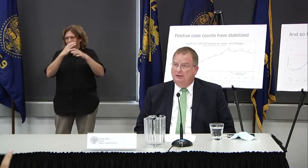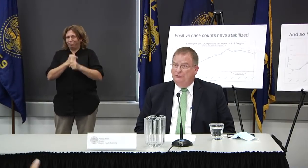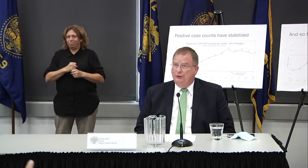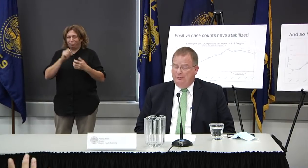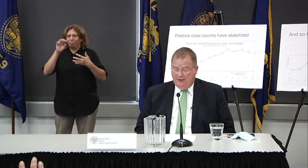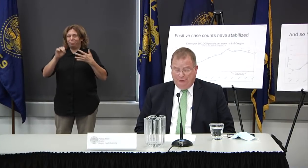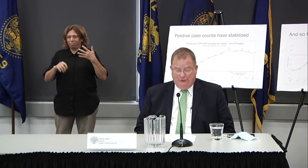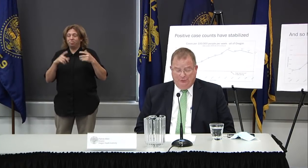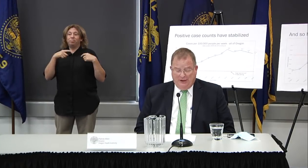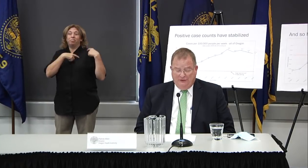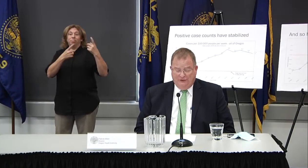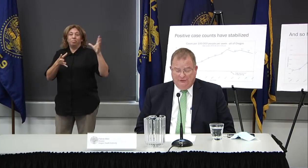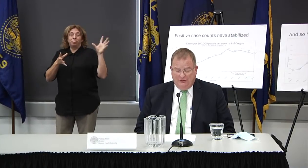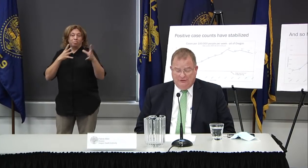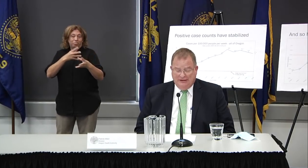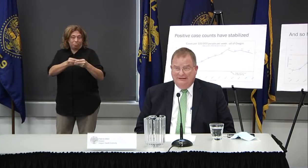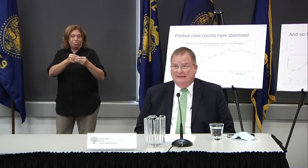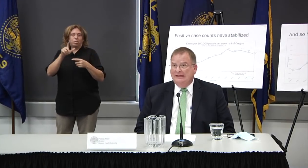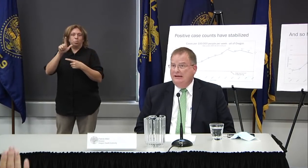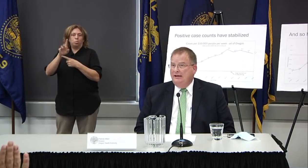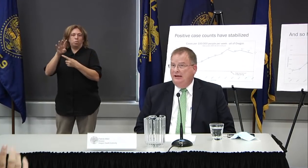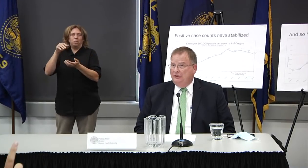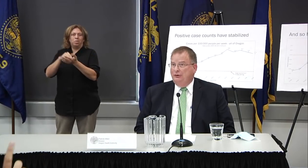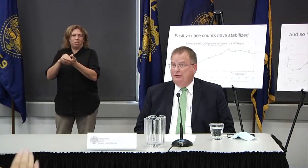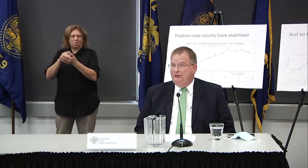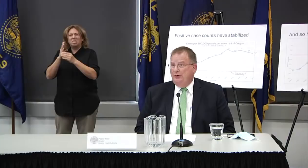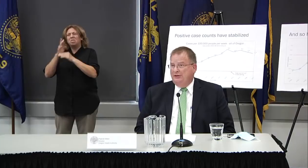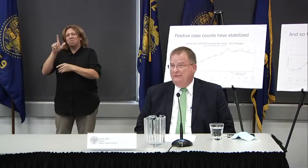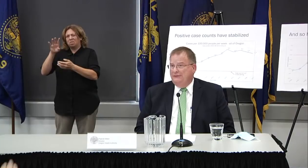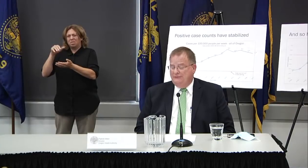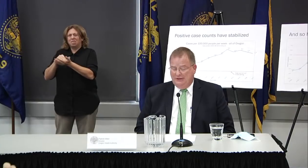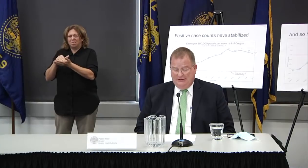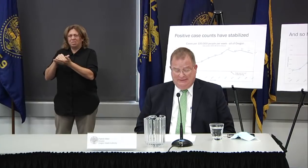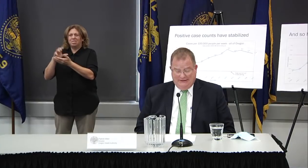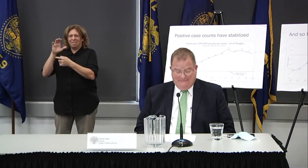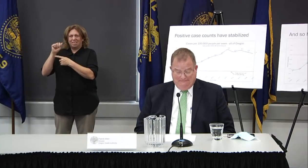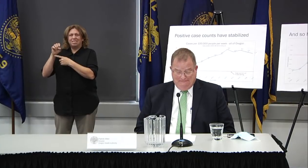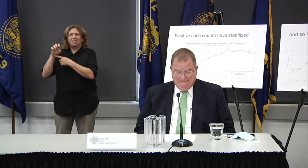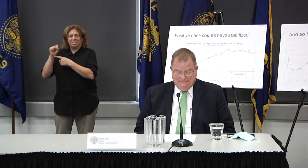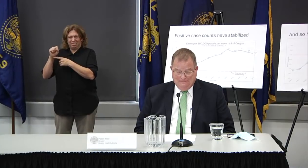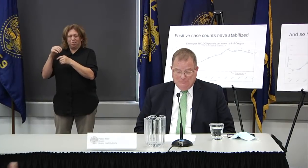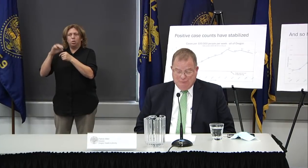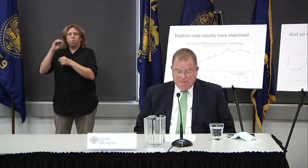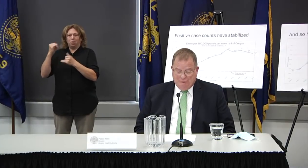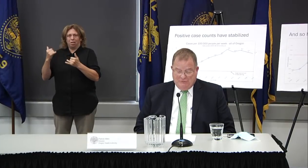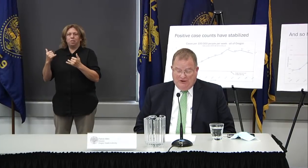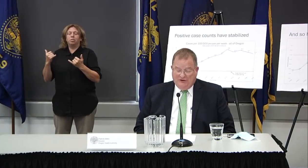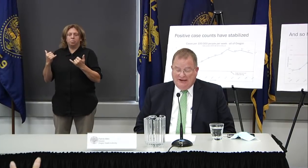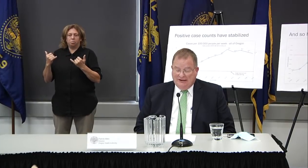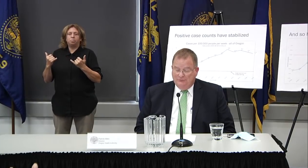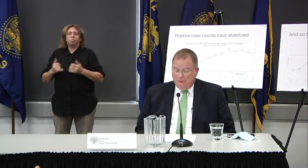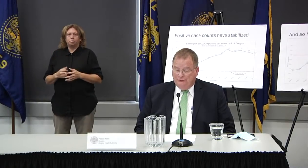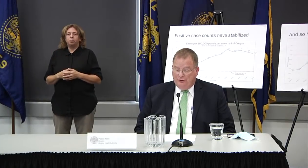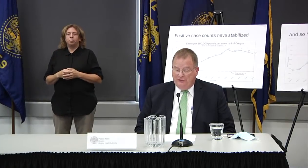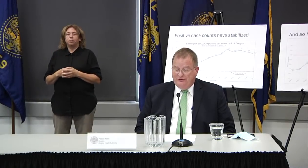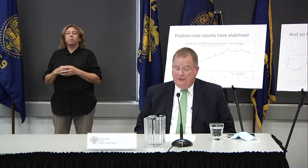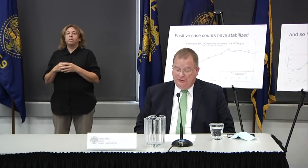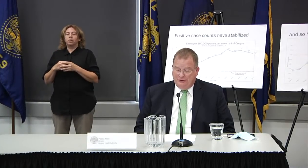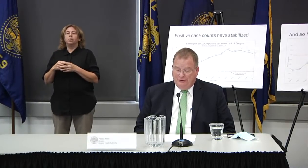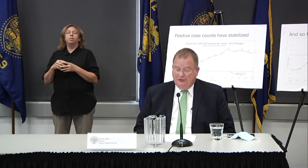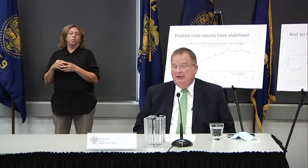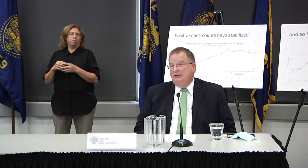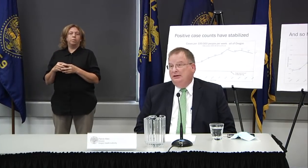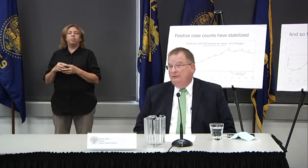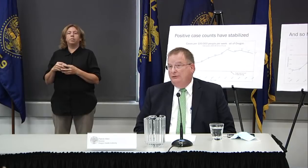24,421 confirmed and presumed cases of COVID-19, including 259 today. Sadly, we've crossed